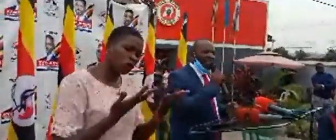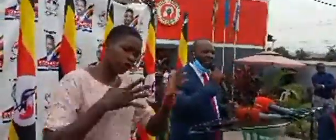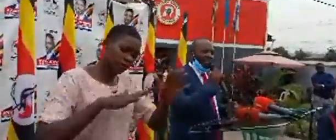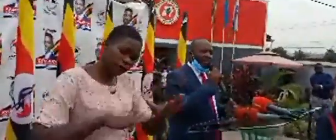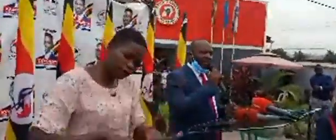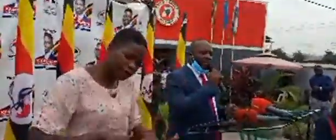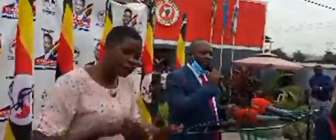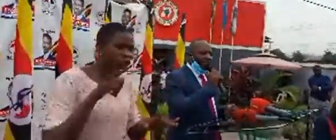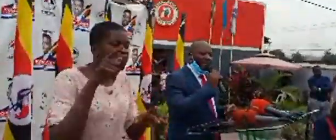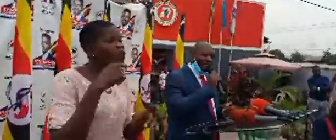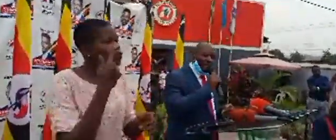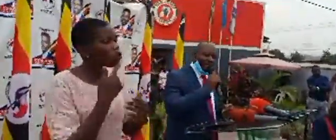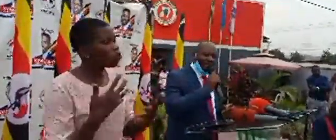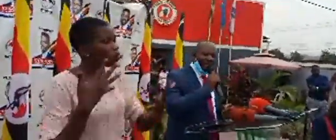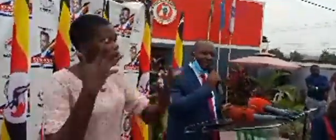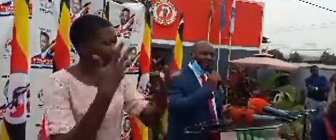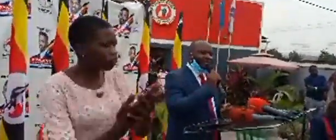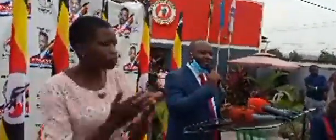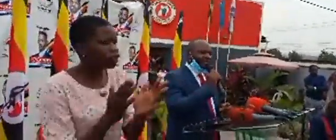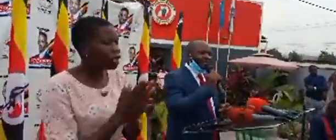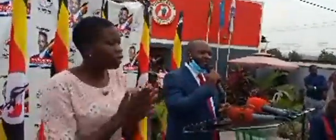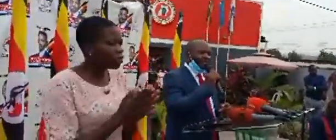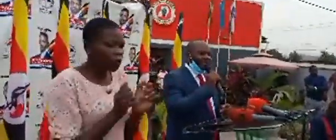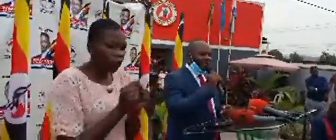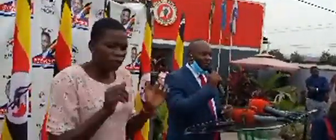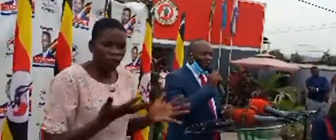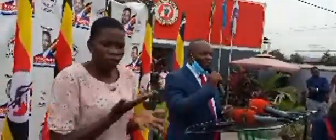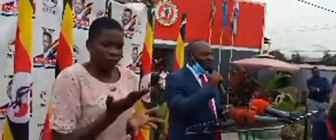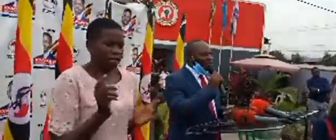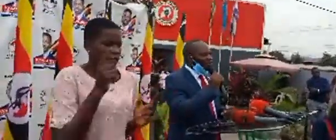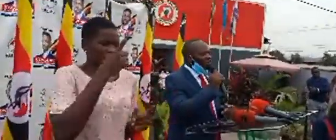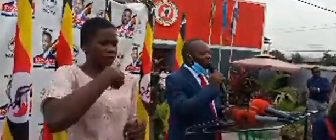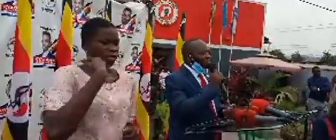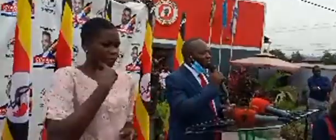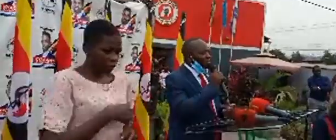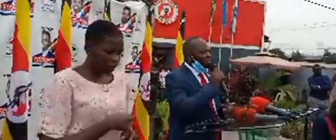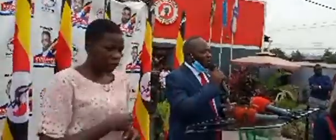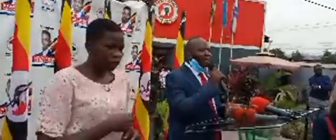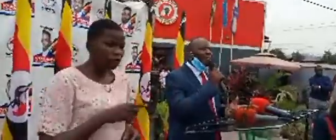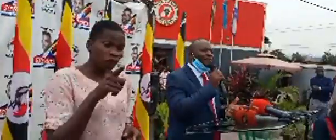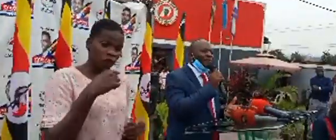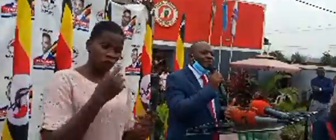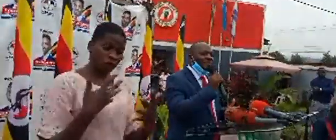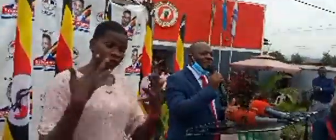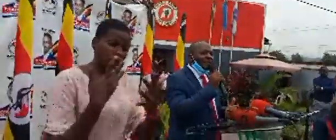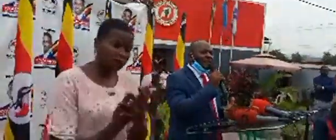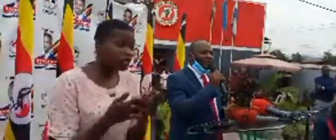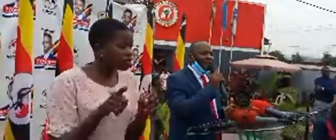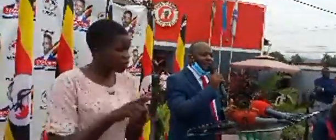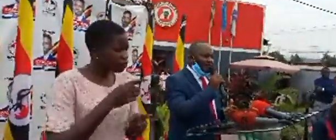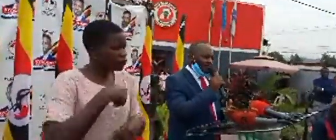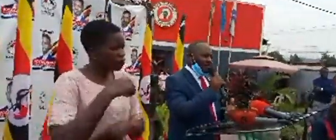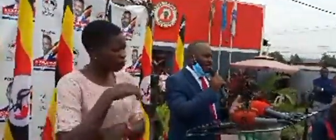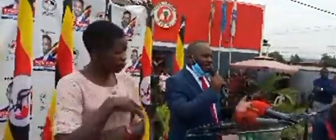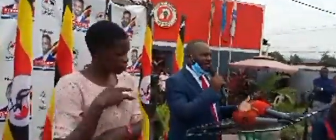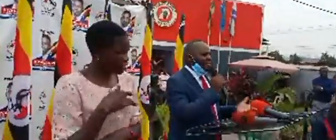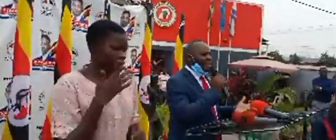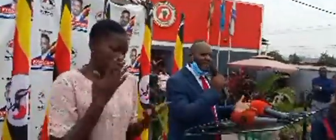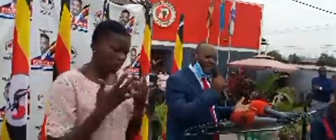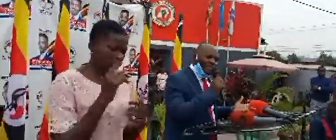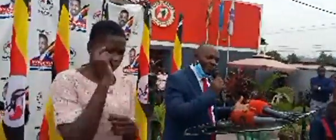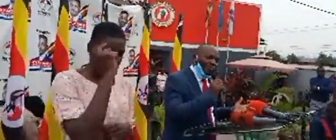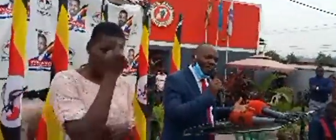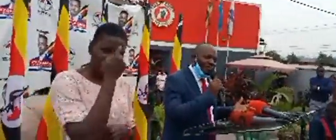detained and innocent. We even assume that perhaps the government has